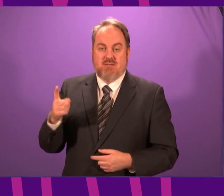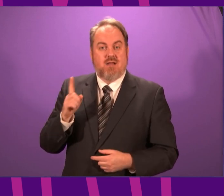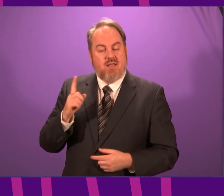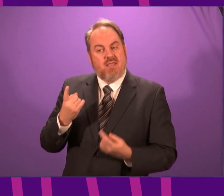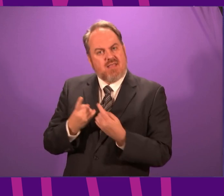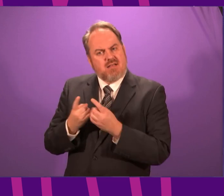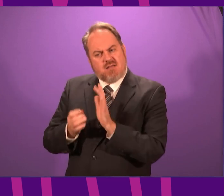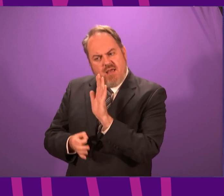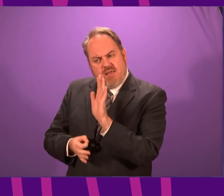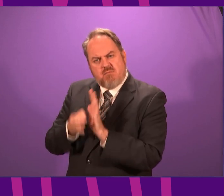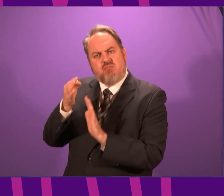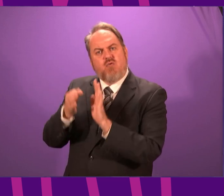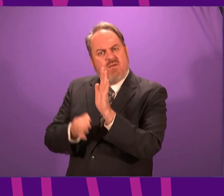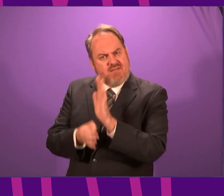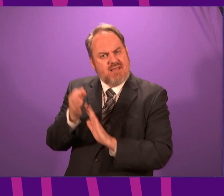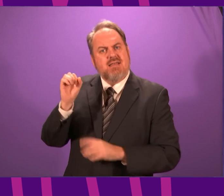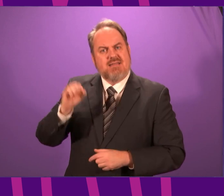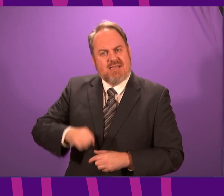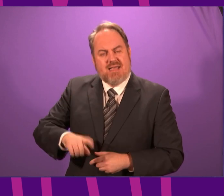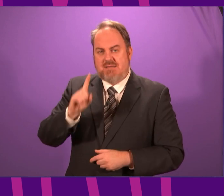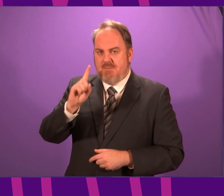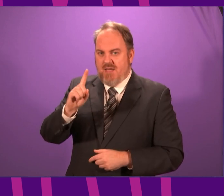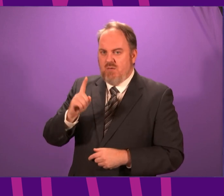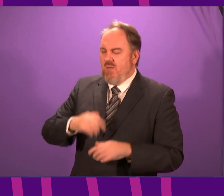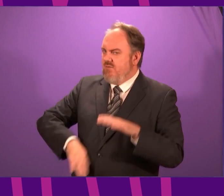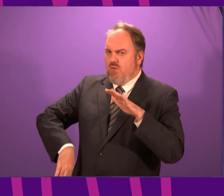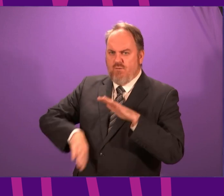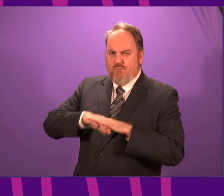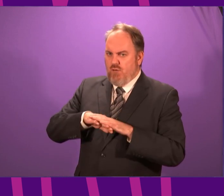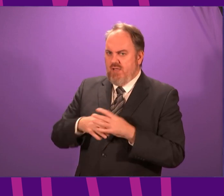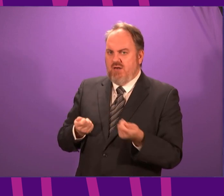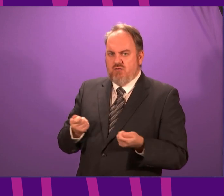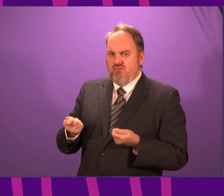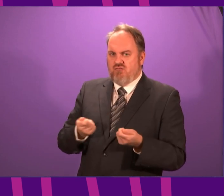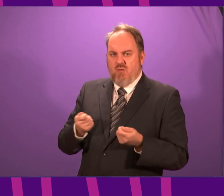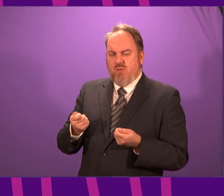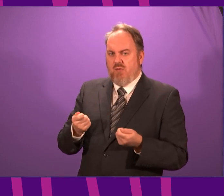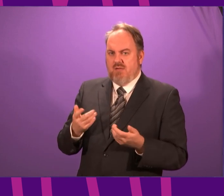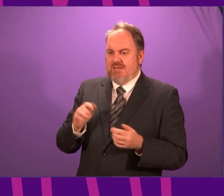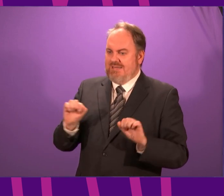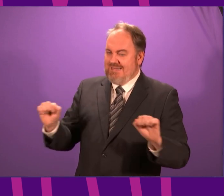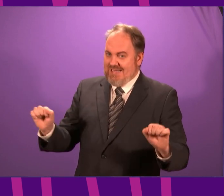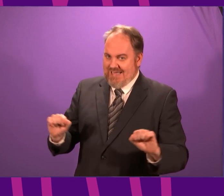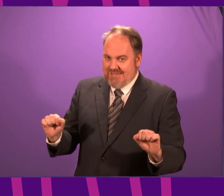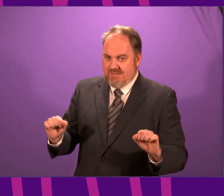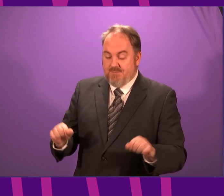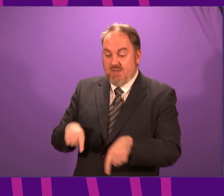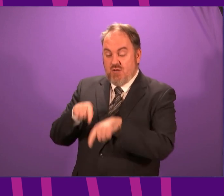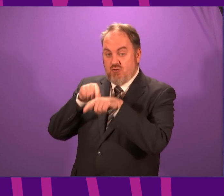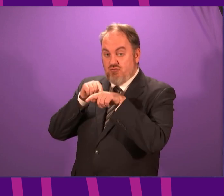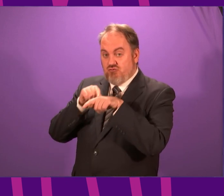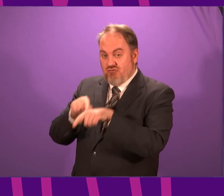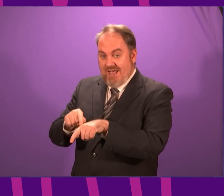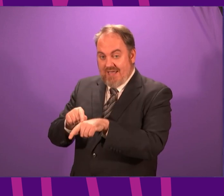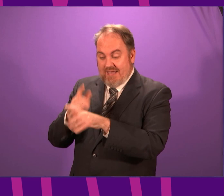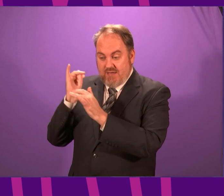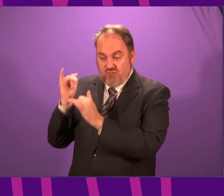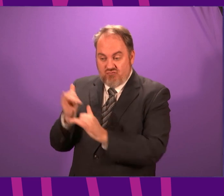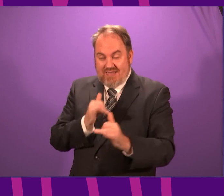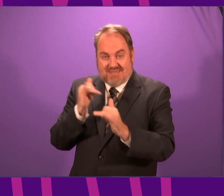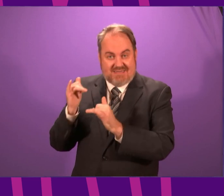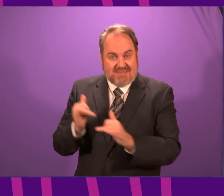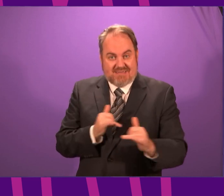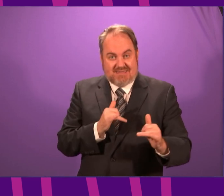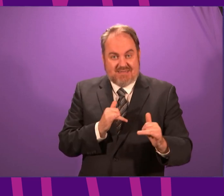we are still far away from having it under control by WHO standards. Track and trace and the failures of track